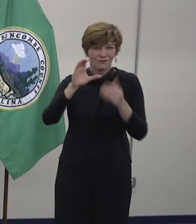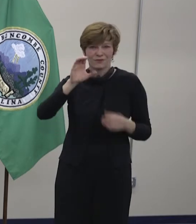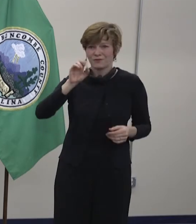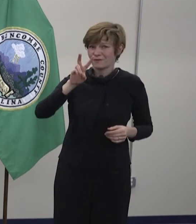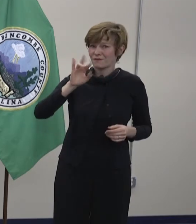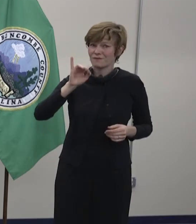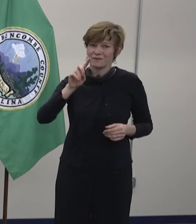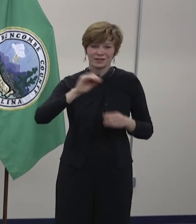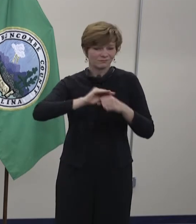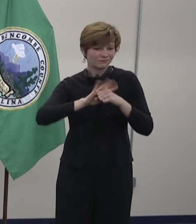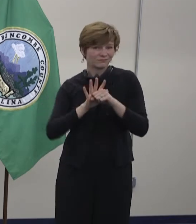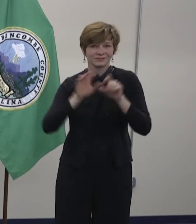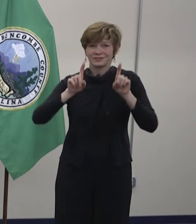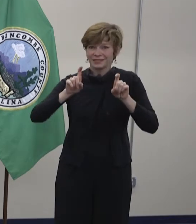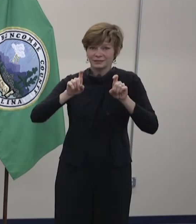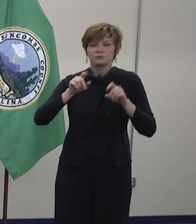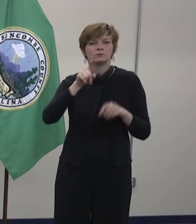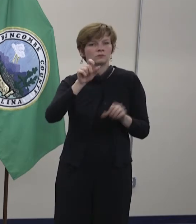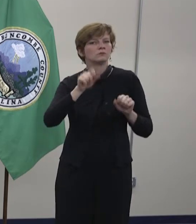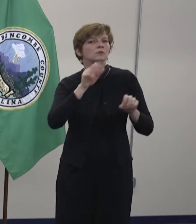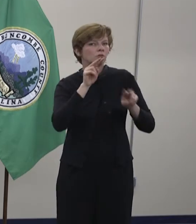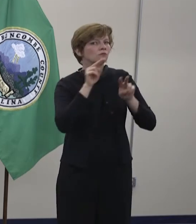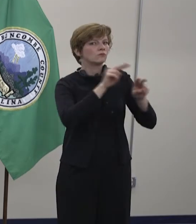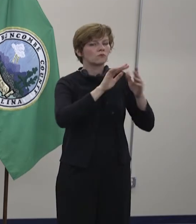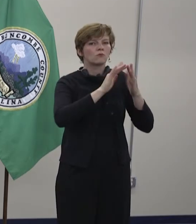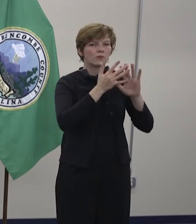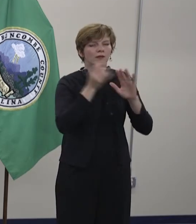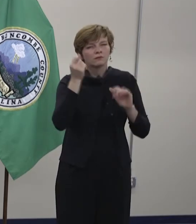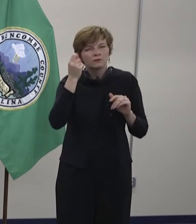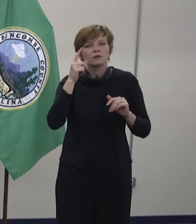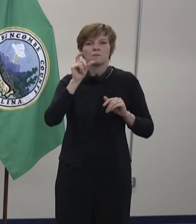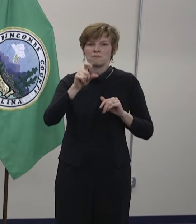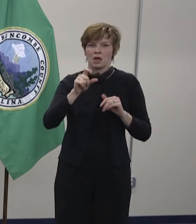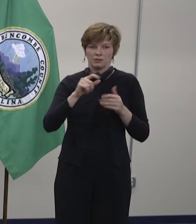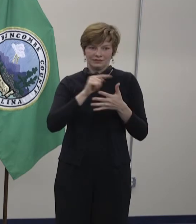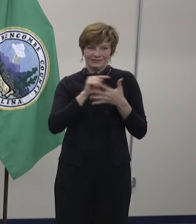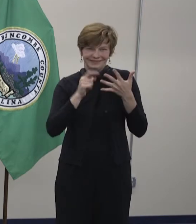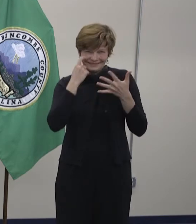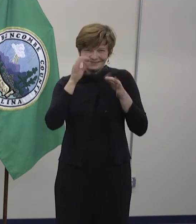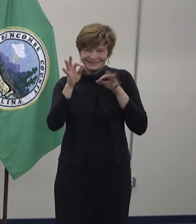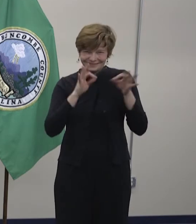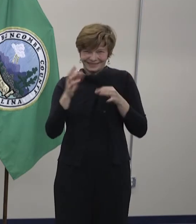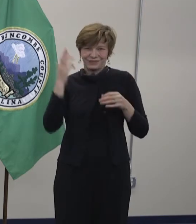the state's Find My Testing Site website to find COVID testing near you.